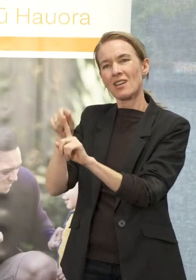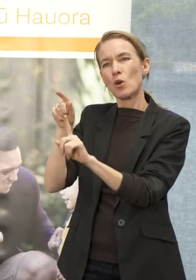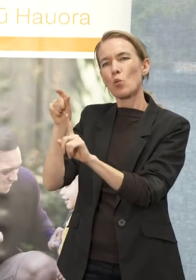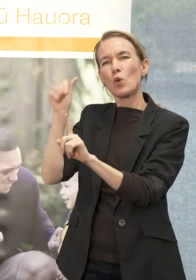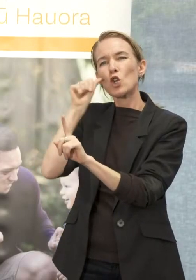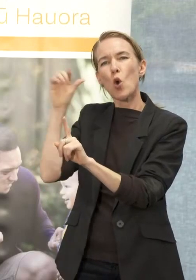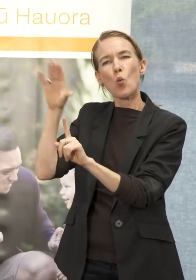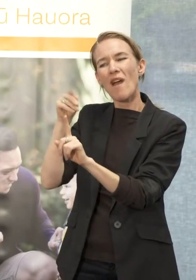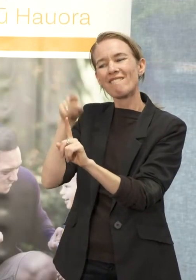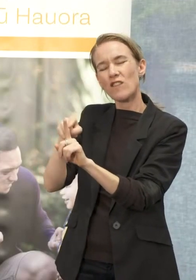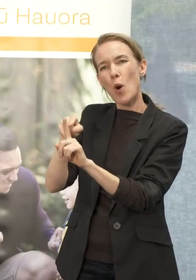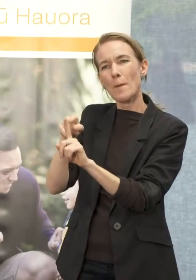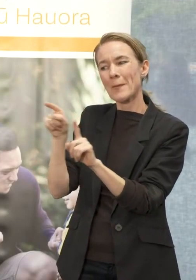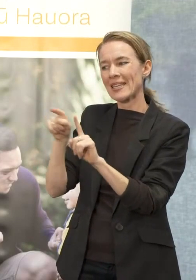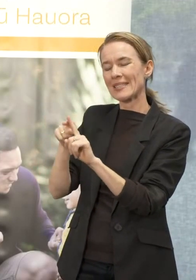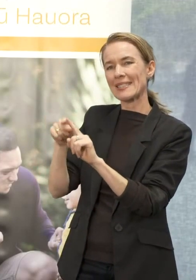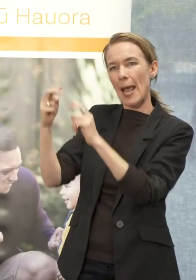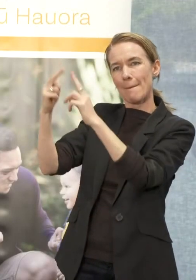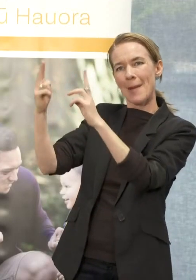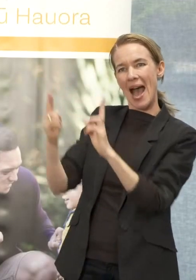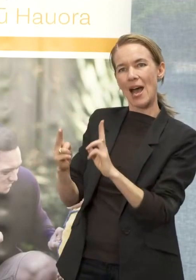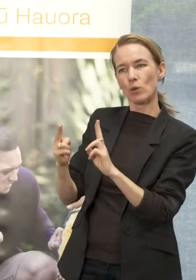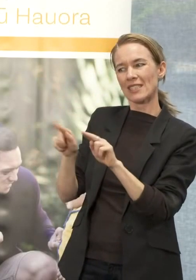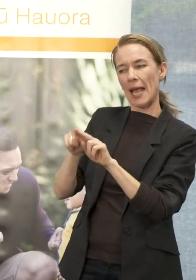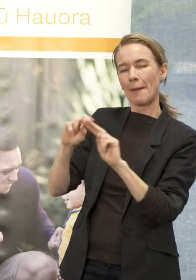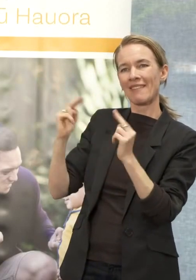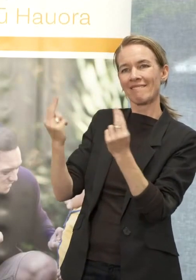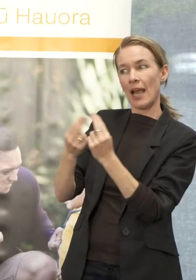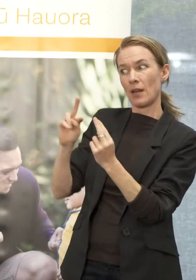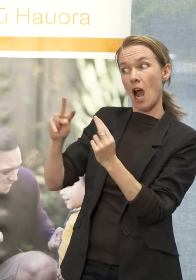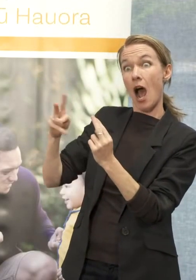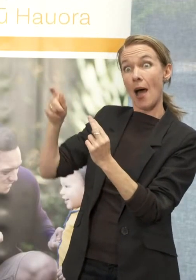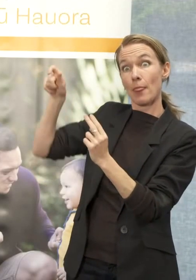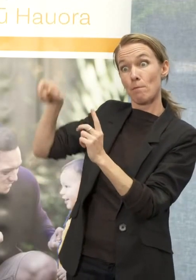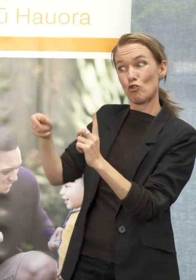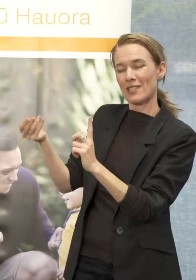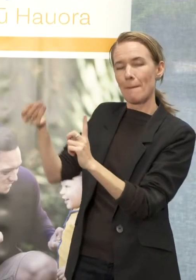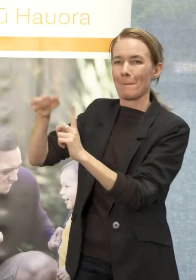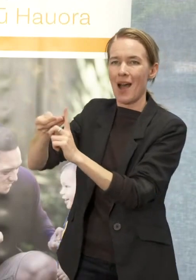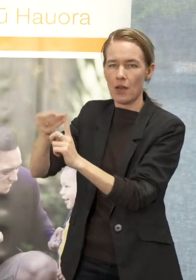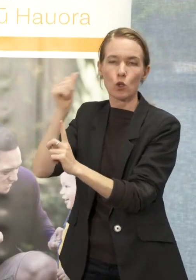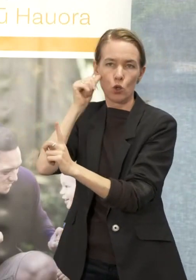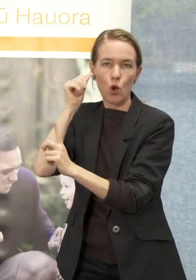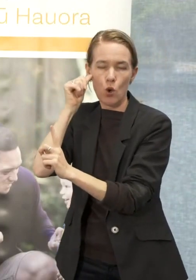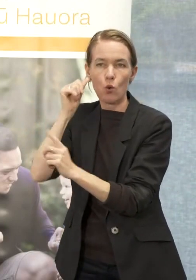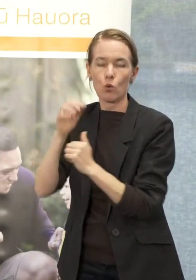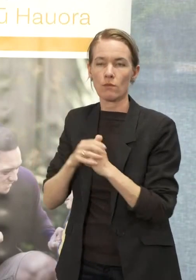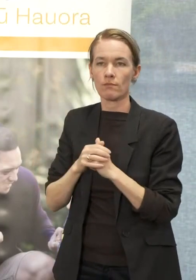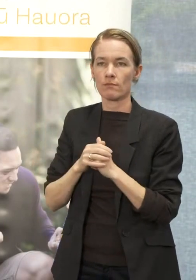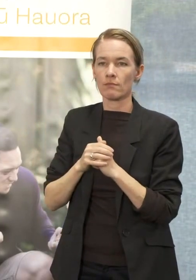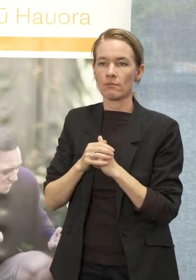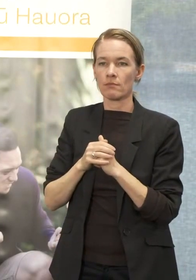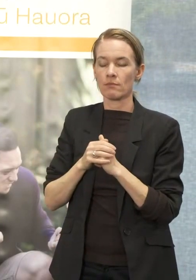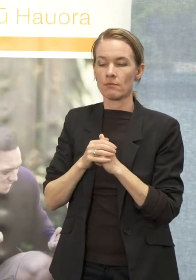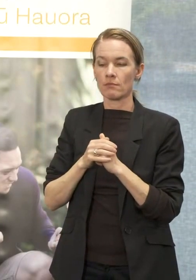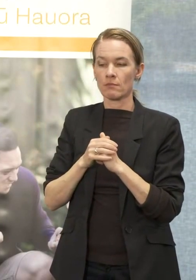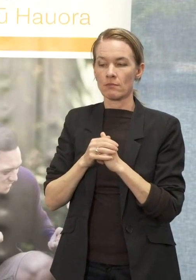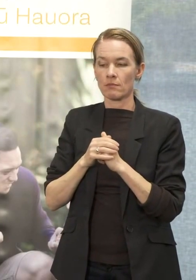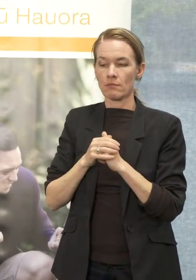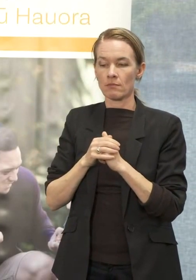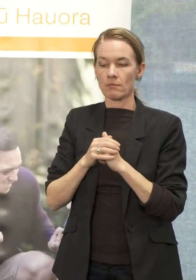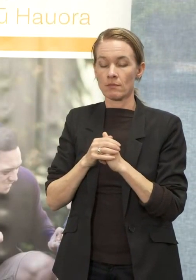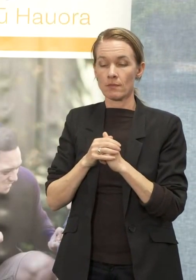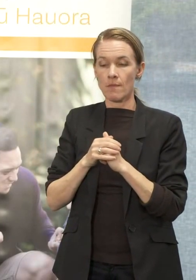it depends on specifically what you're asking. There's another measure that we do look at, which is